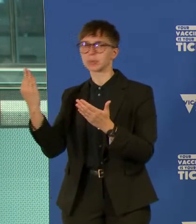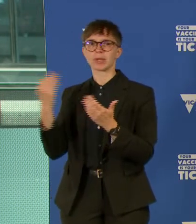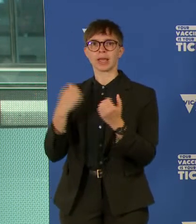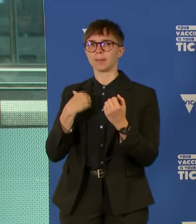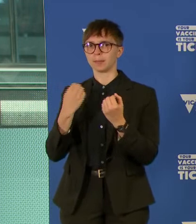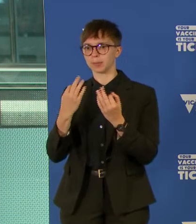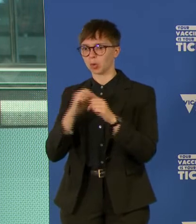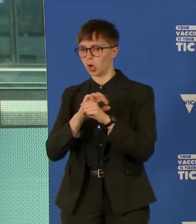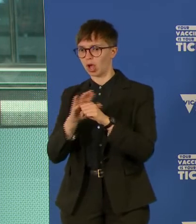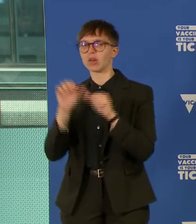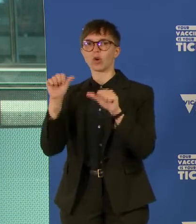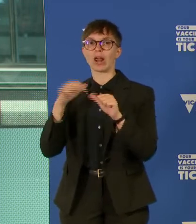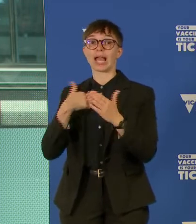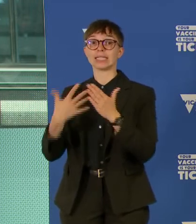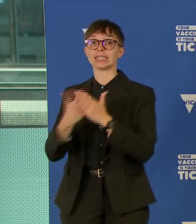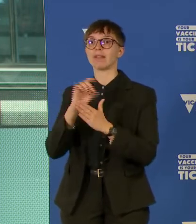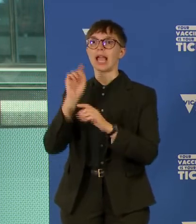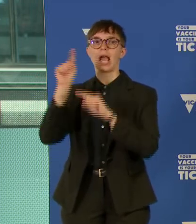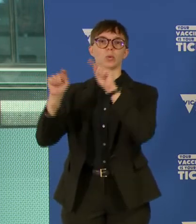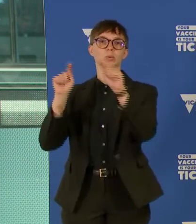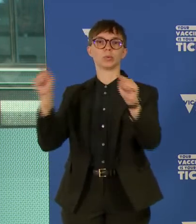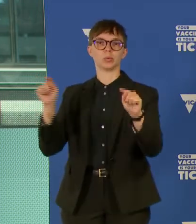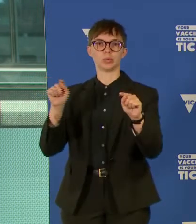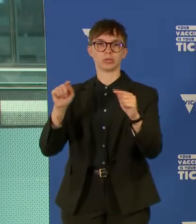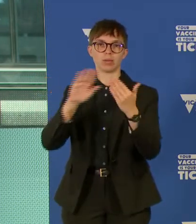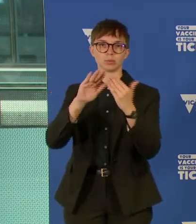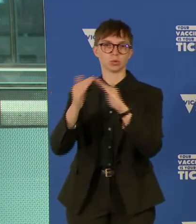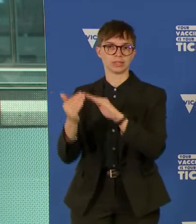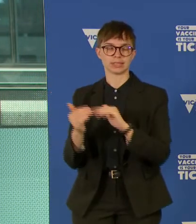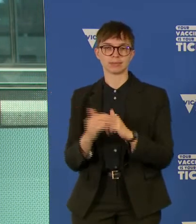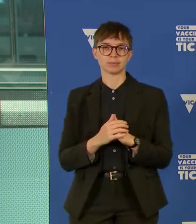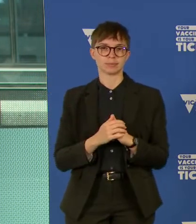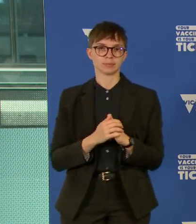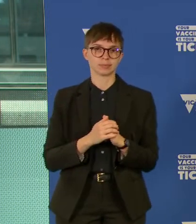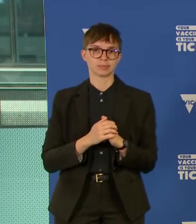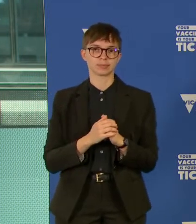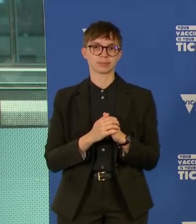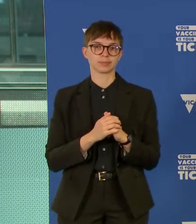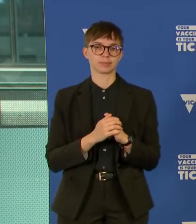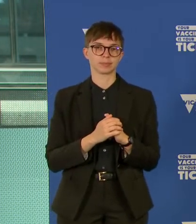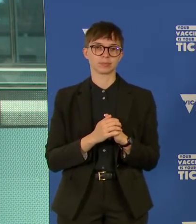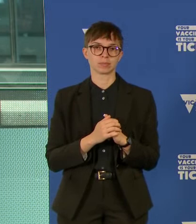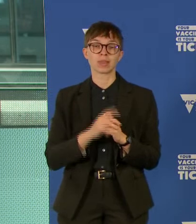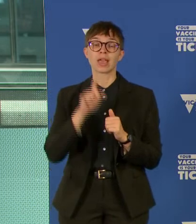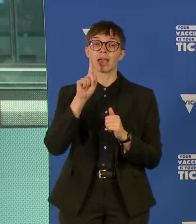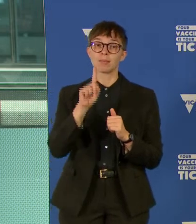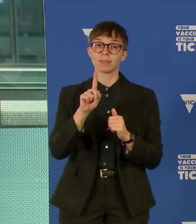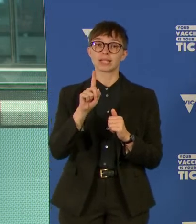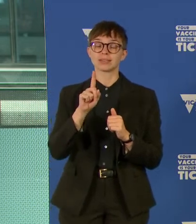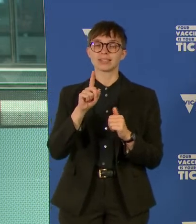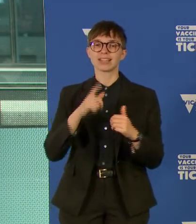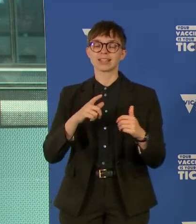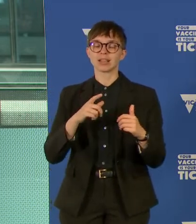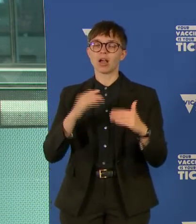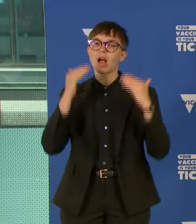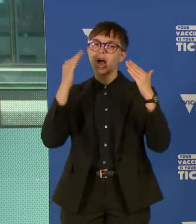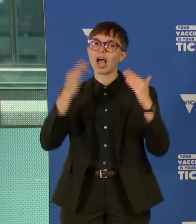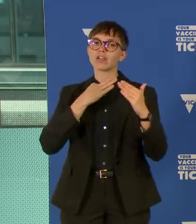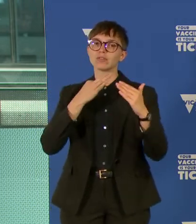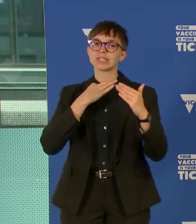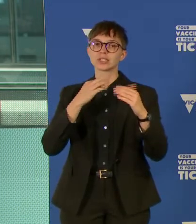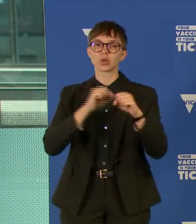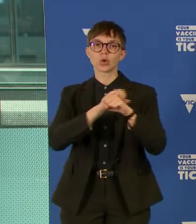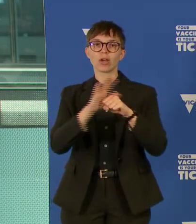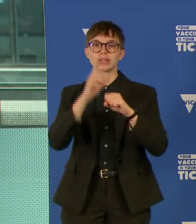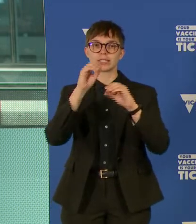But they are at significant risk of developing illness over that 7-day period, and that's why all of those measures, including